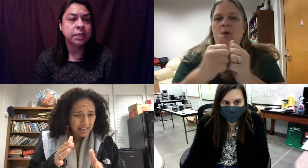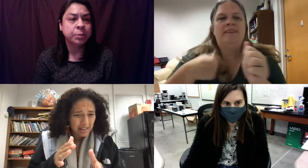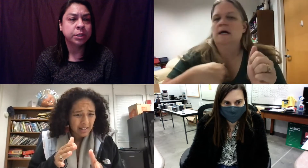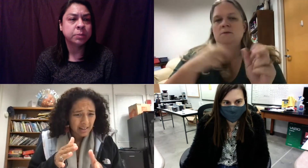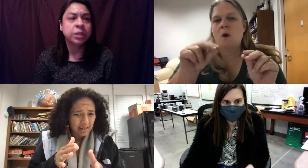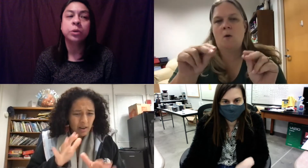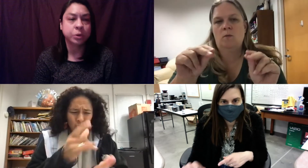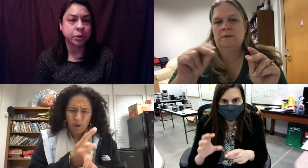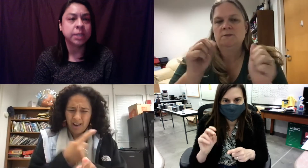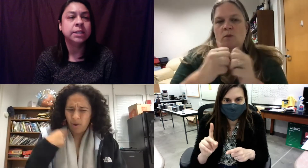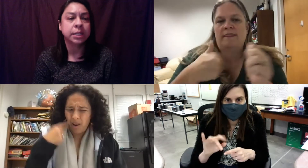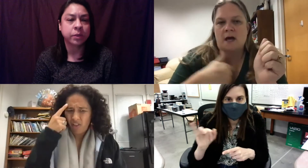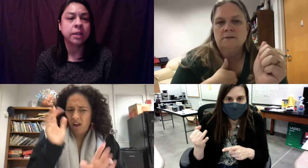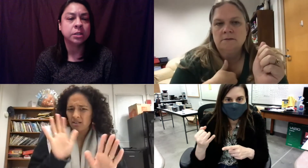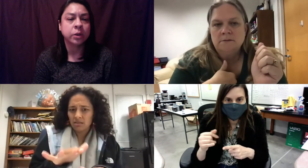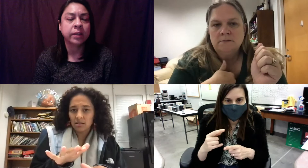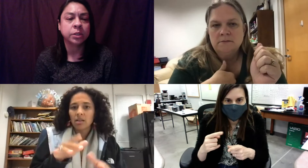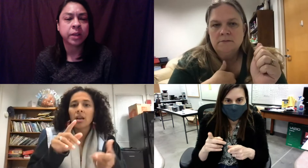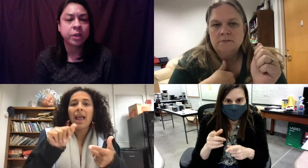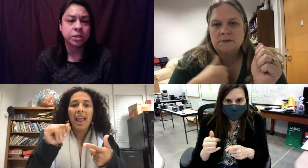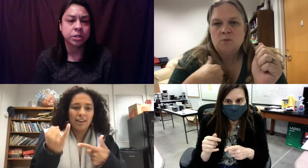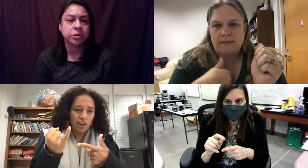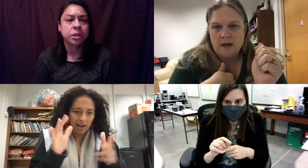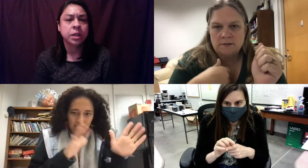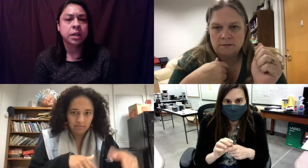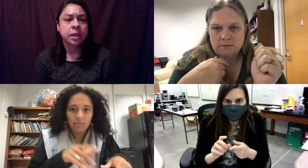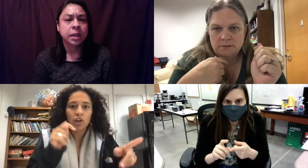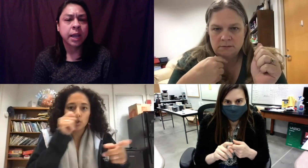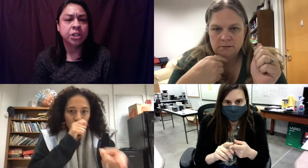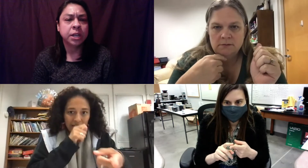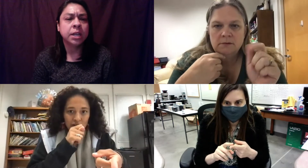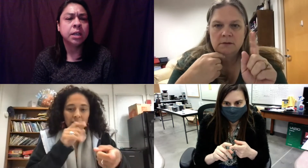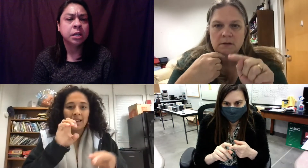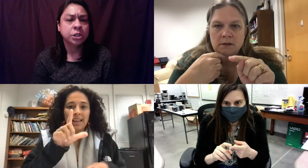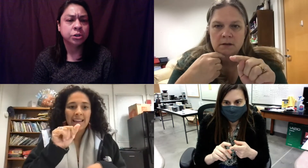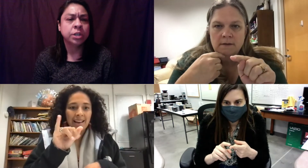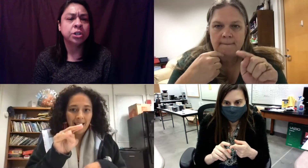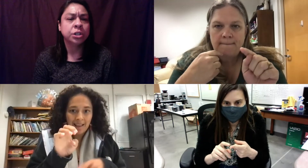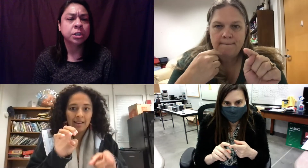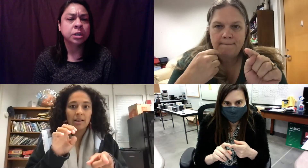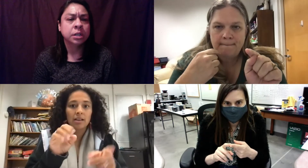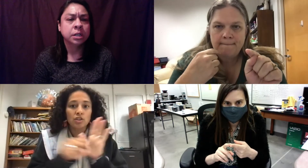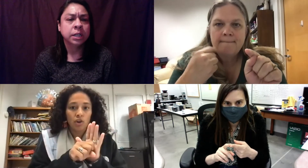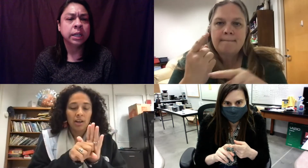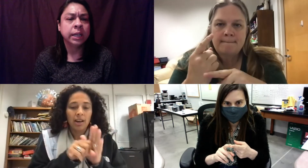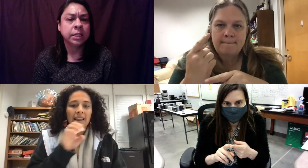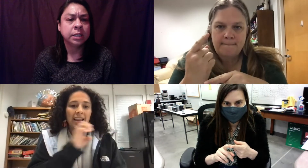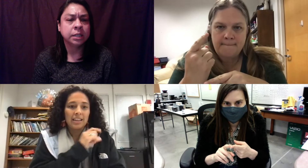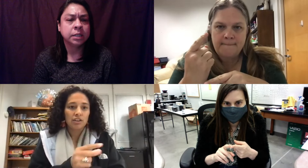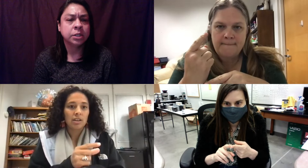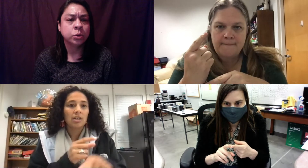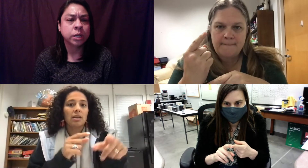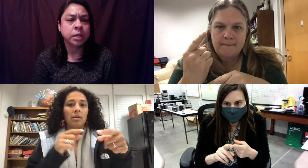Is he a participant? No. He stays with us. Okay, that's what I thought too. AJ, Trish,